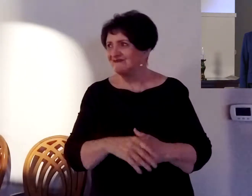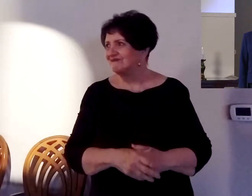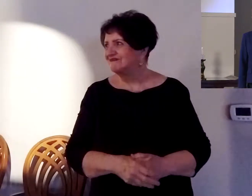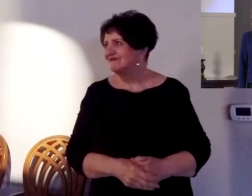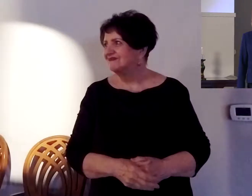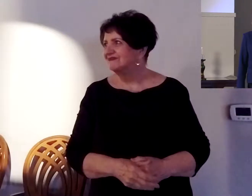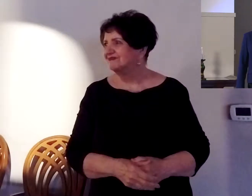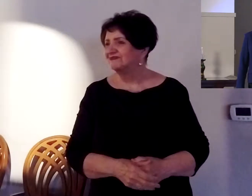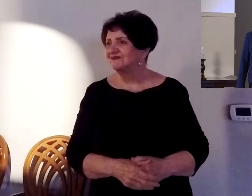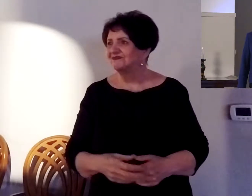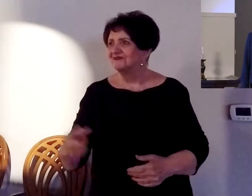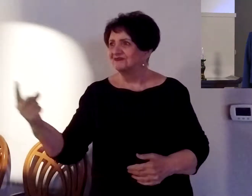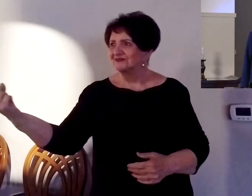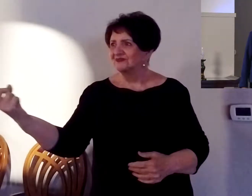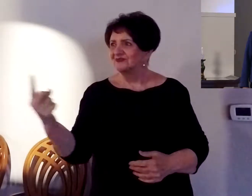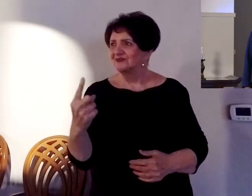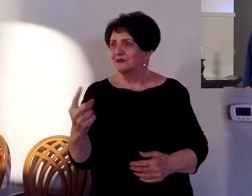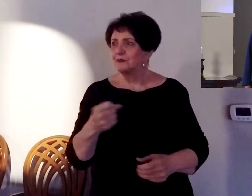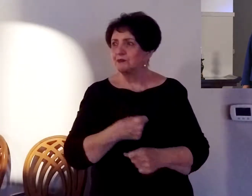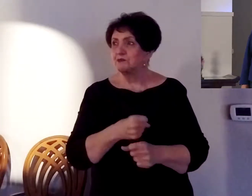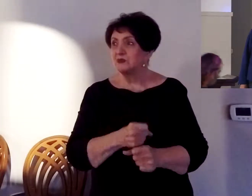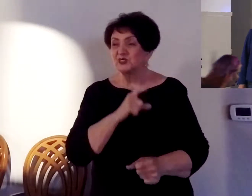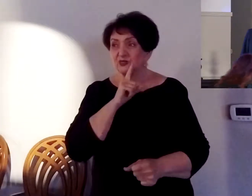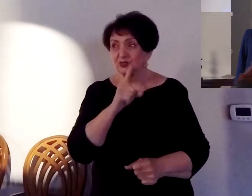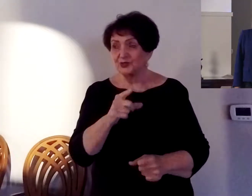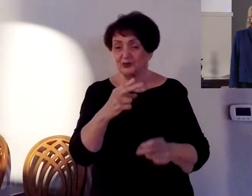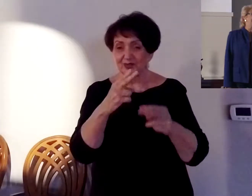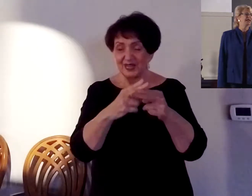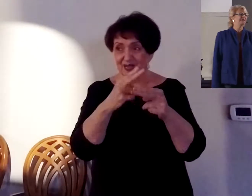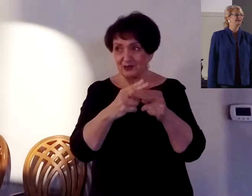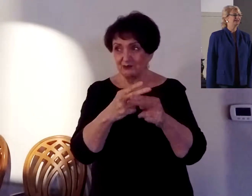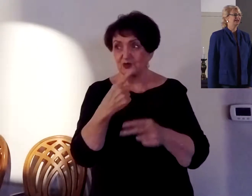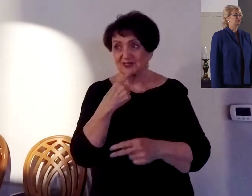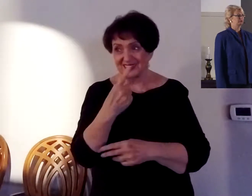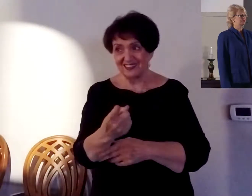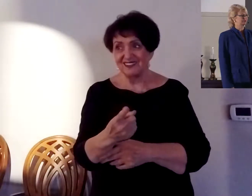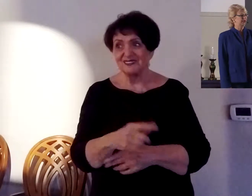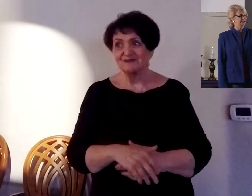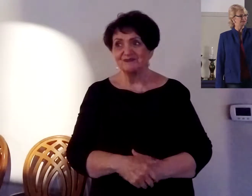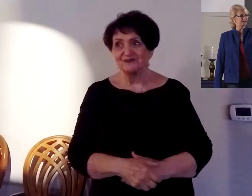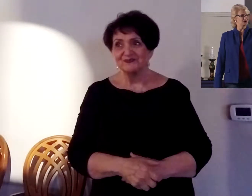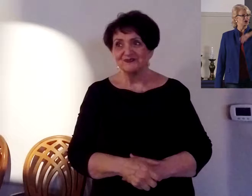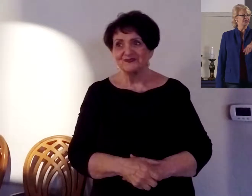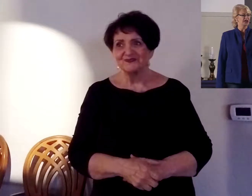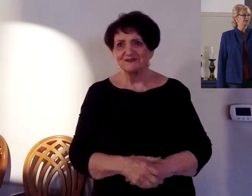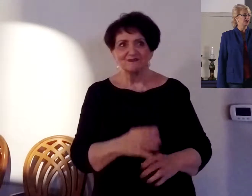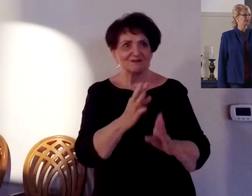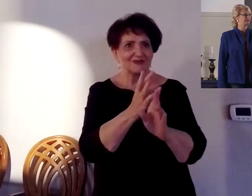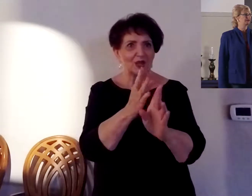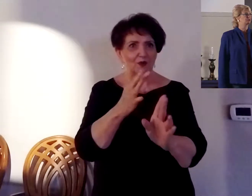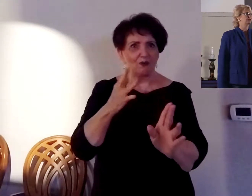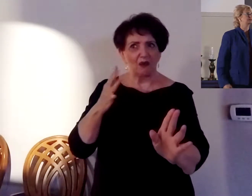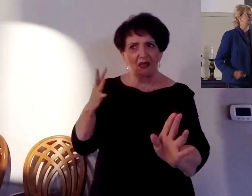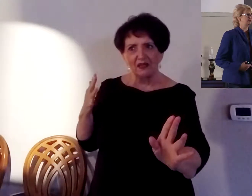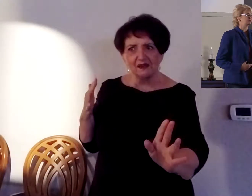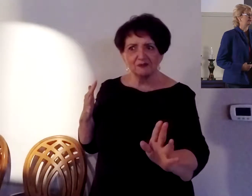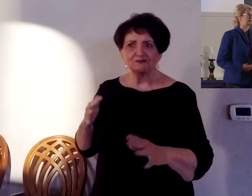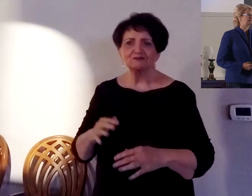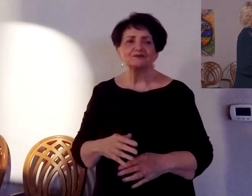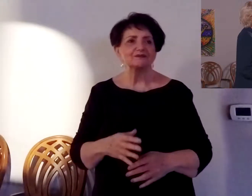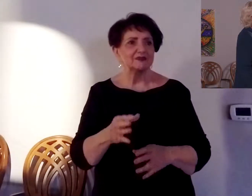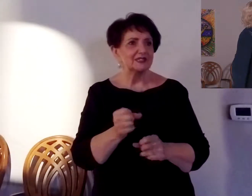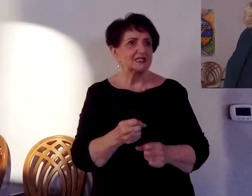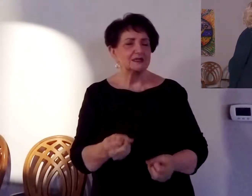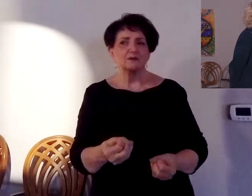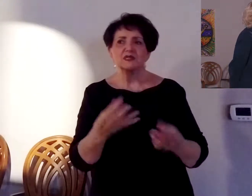All right, come on up here. Please make sure you say your name, and then we'll just line up down the aisle there, and we'll get as many as we